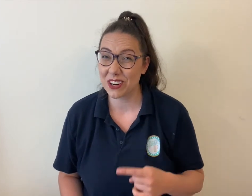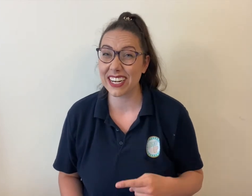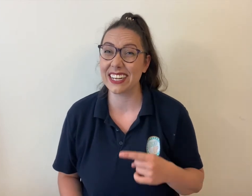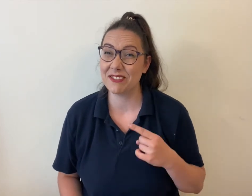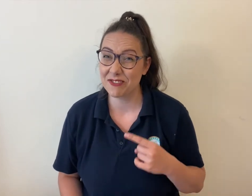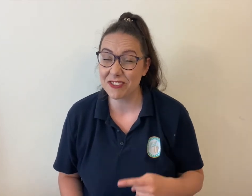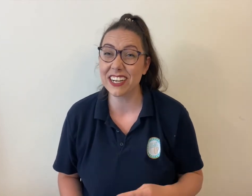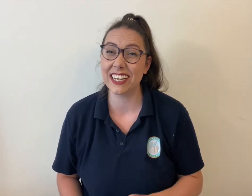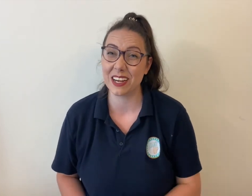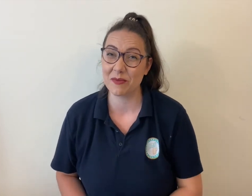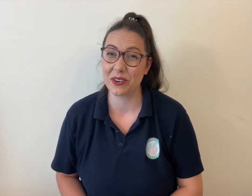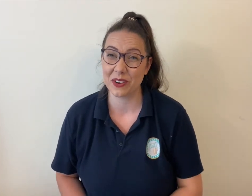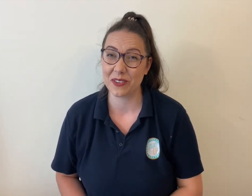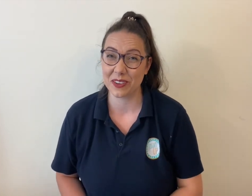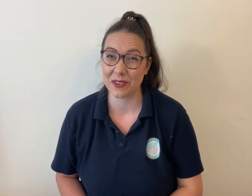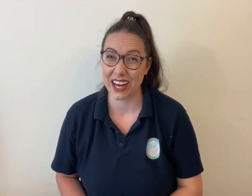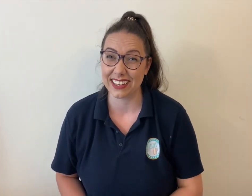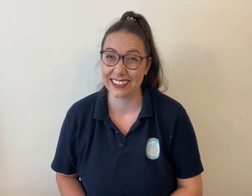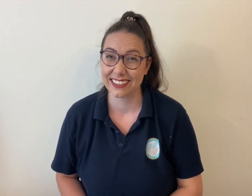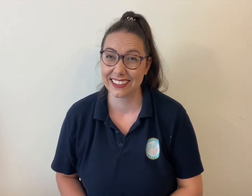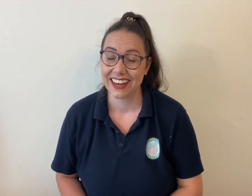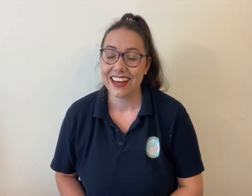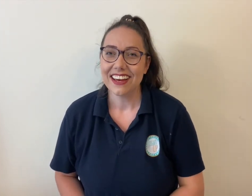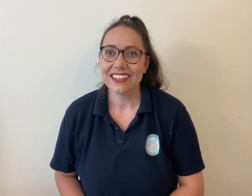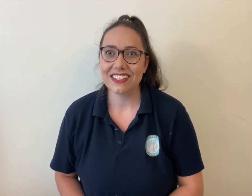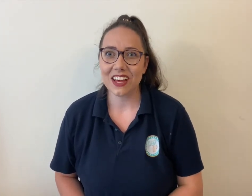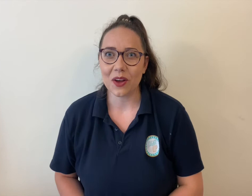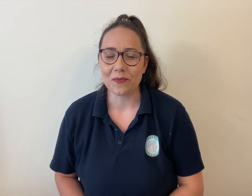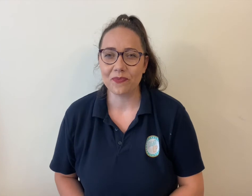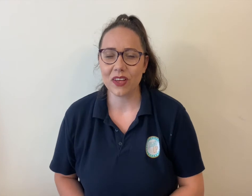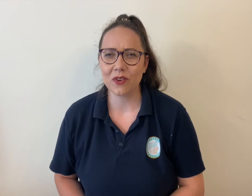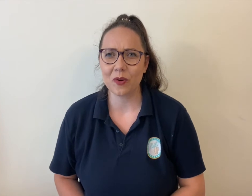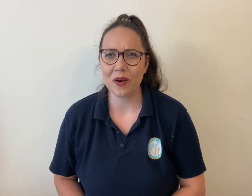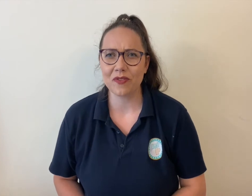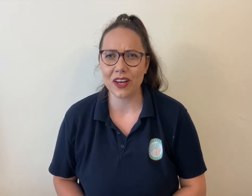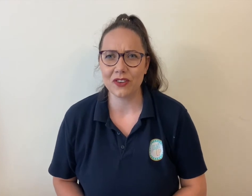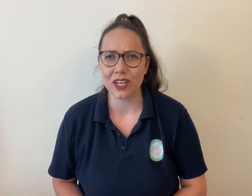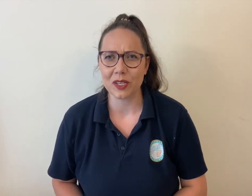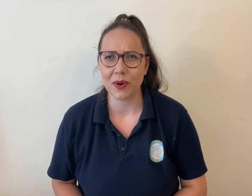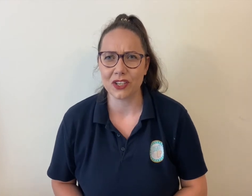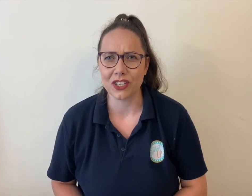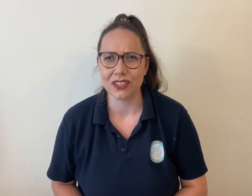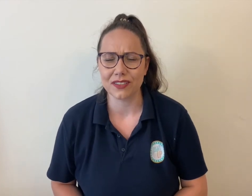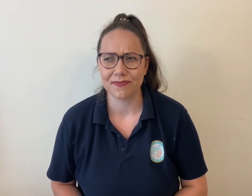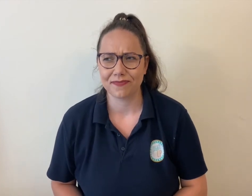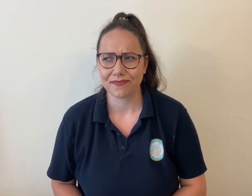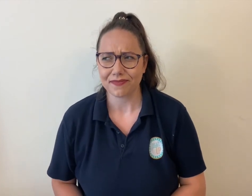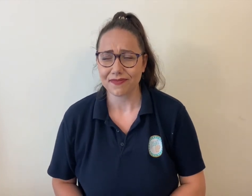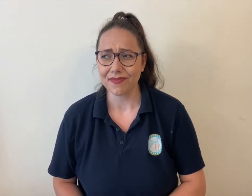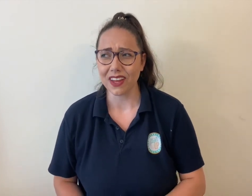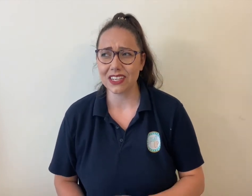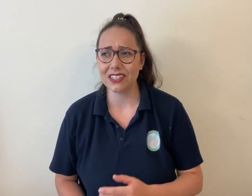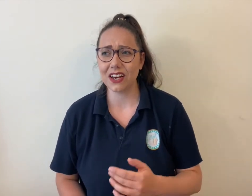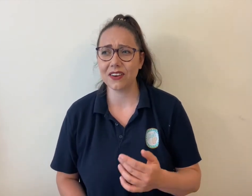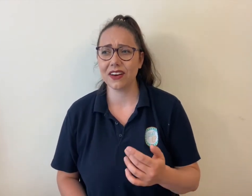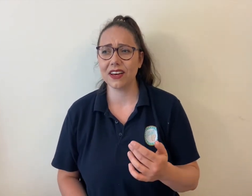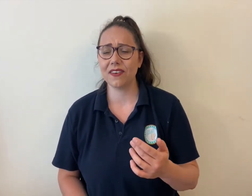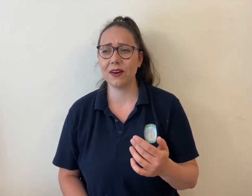really, really improve as well. So let's talk about facial expressions. So if I was